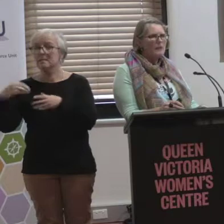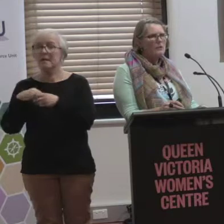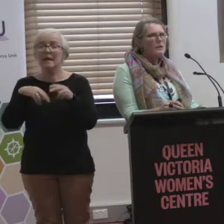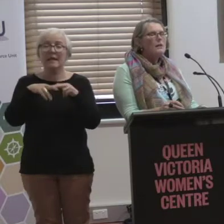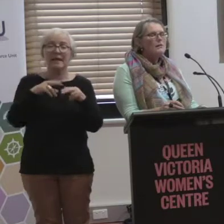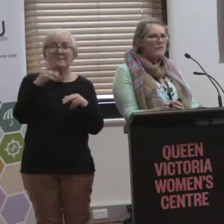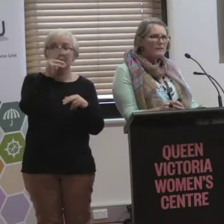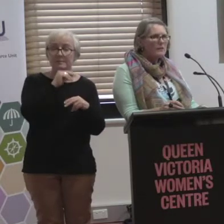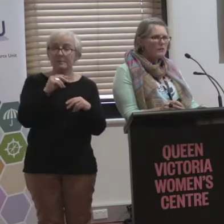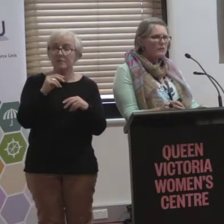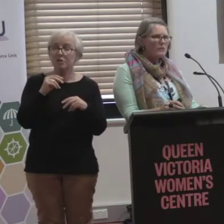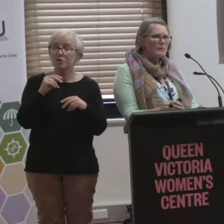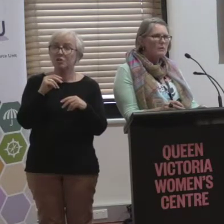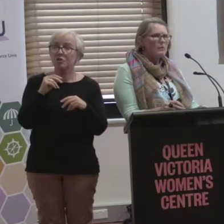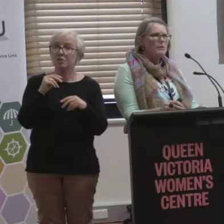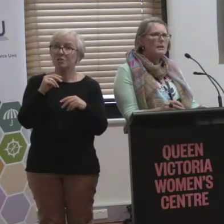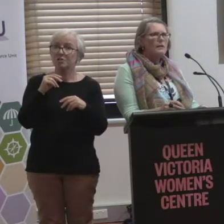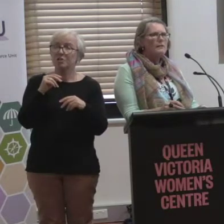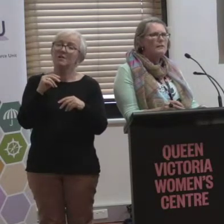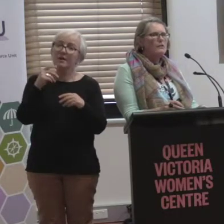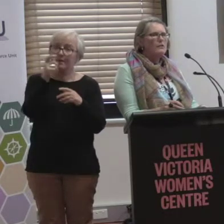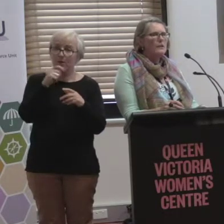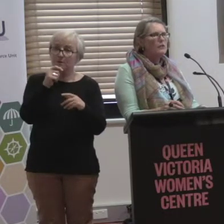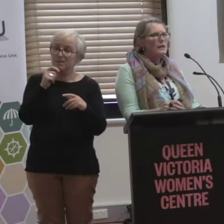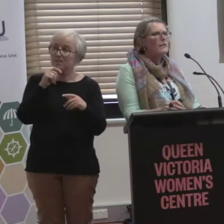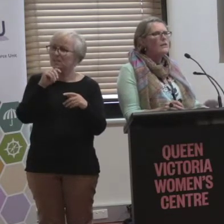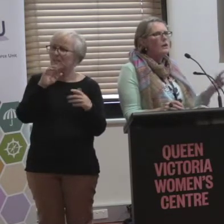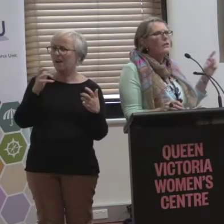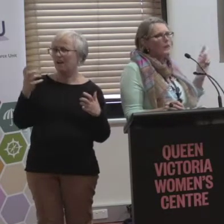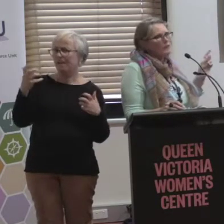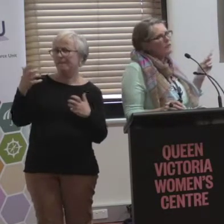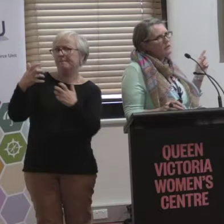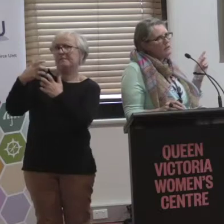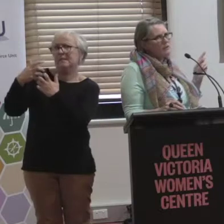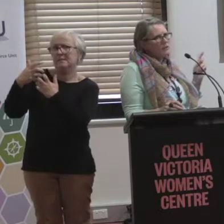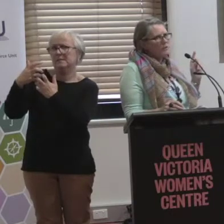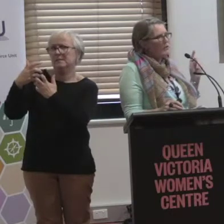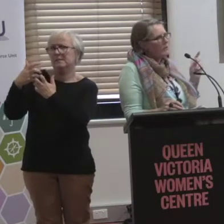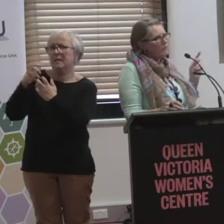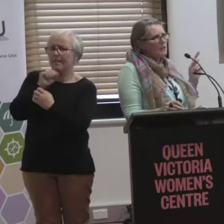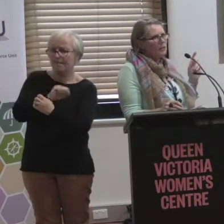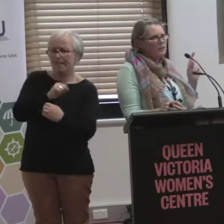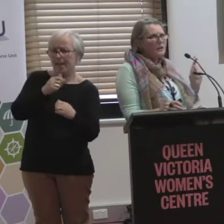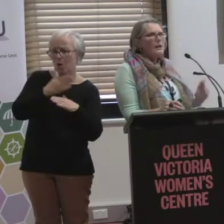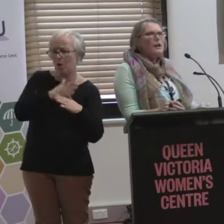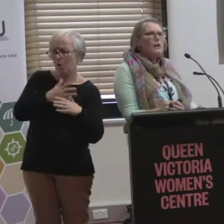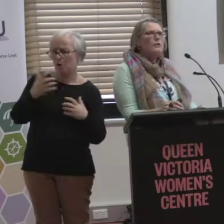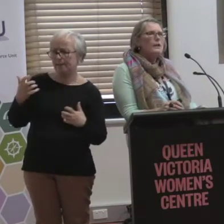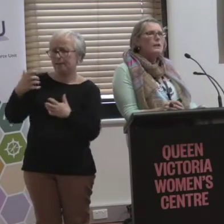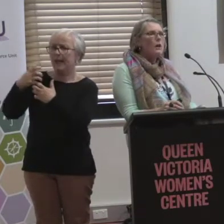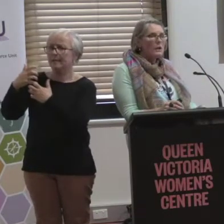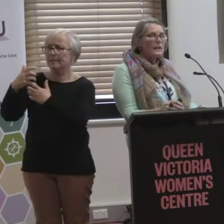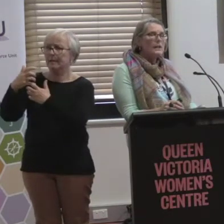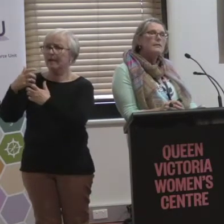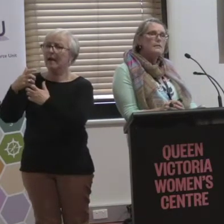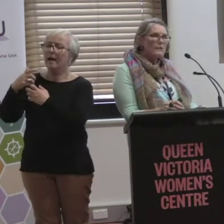to a patient fits the definition of medical treatment under this legislation, even though they don't fit the definition of a health practitioner, they should